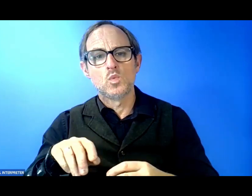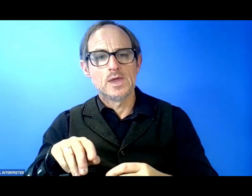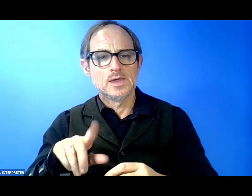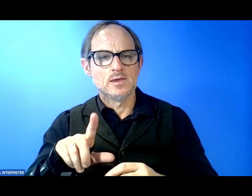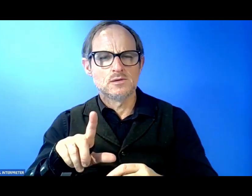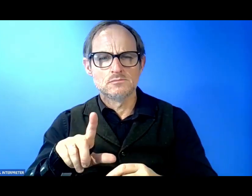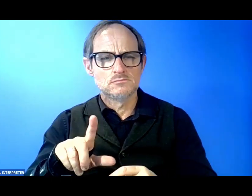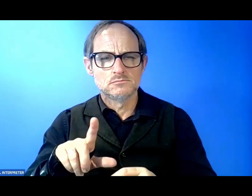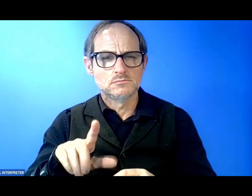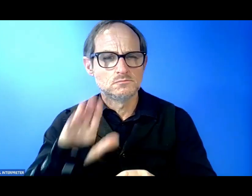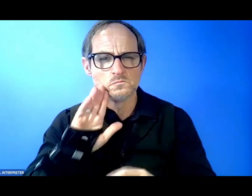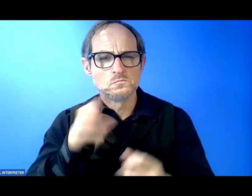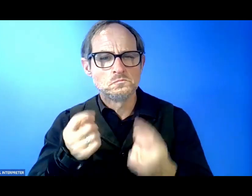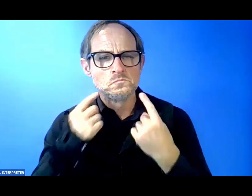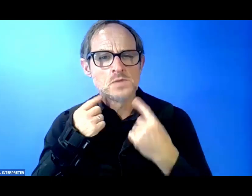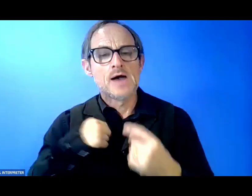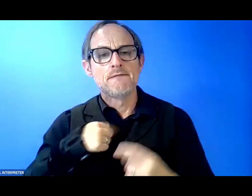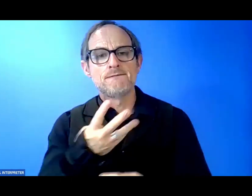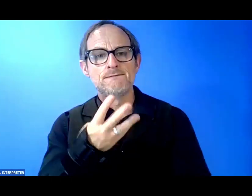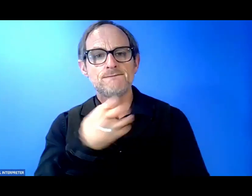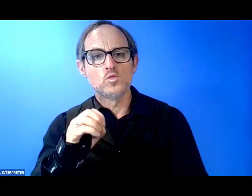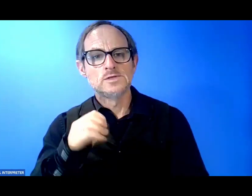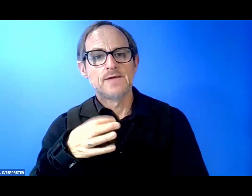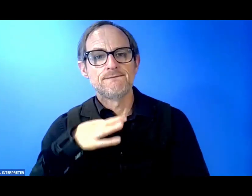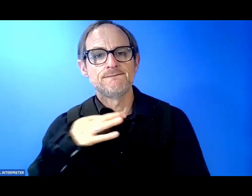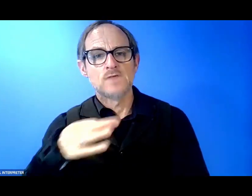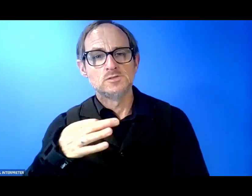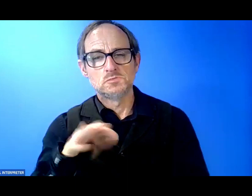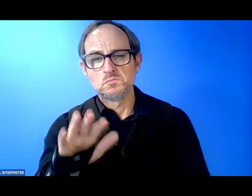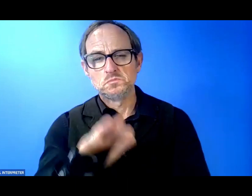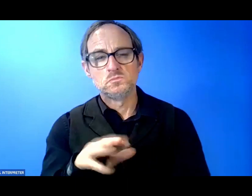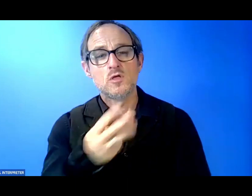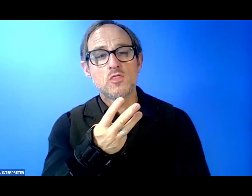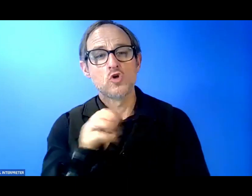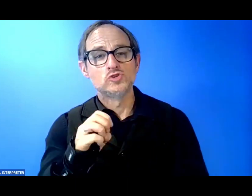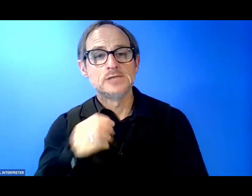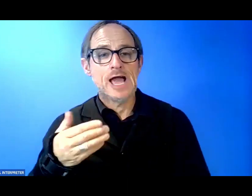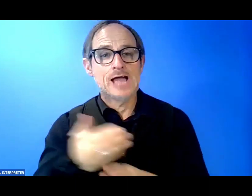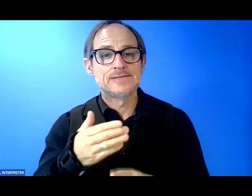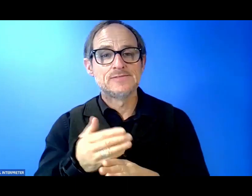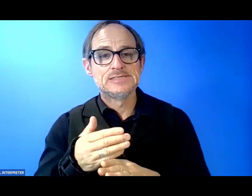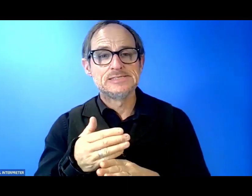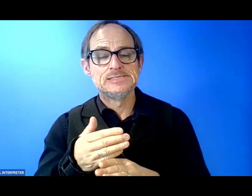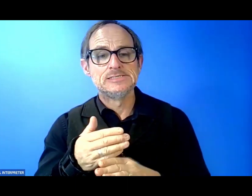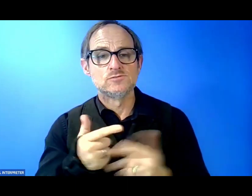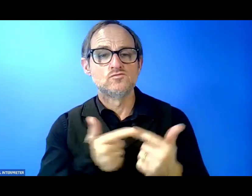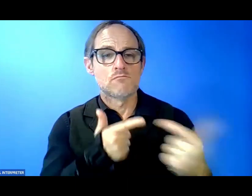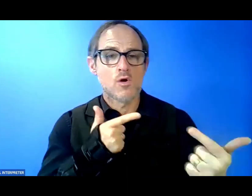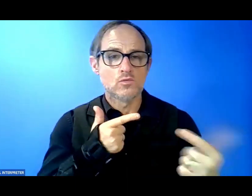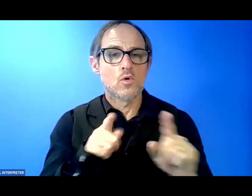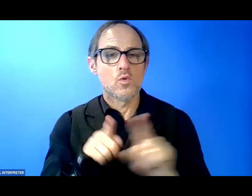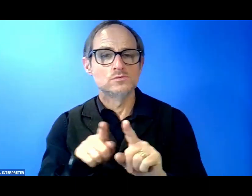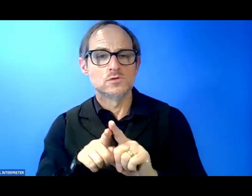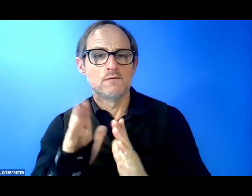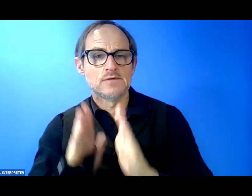We had more than 40 volunteers, more than 50 activities online and offline. And I